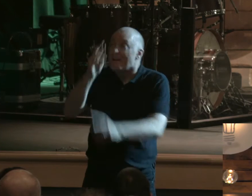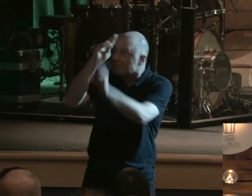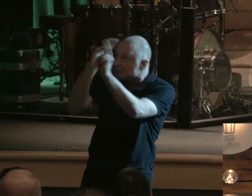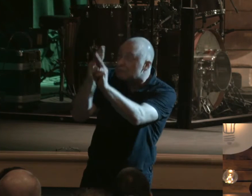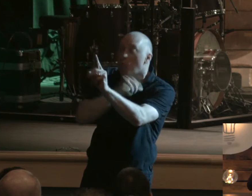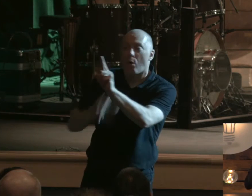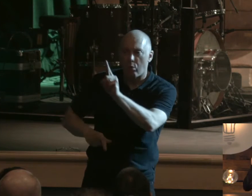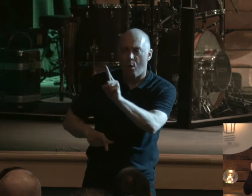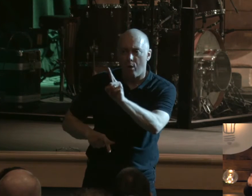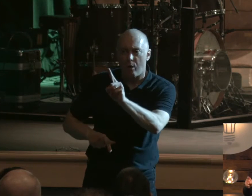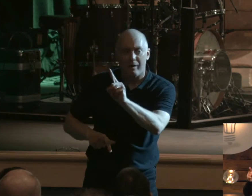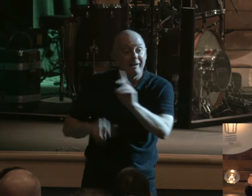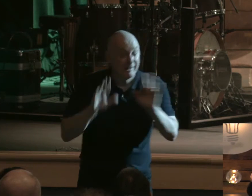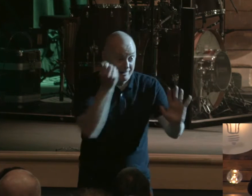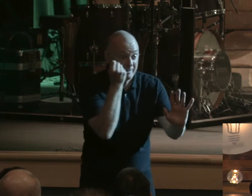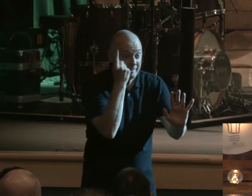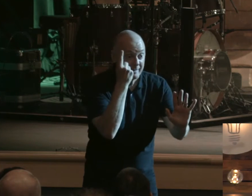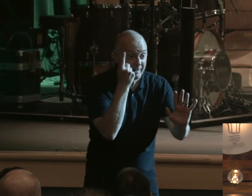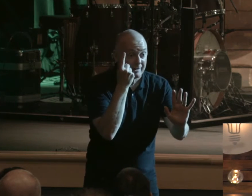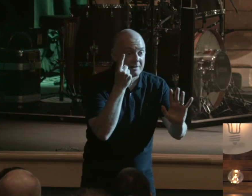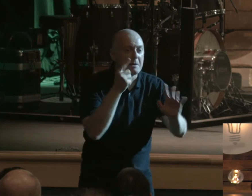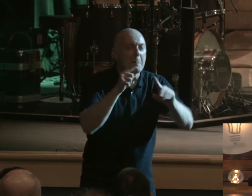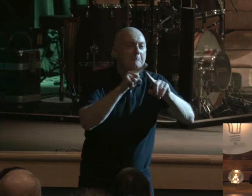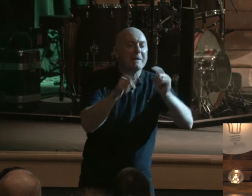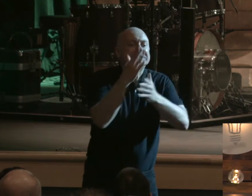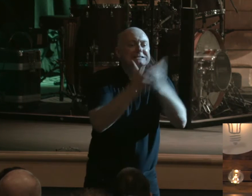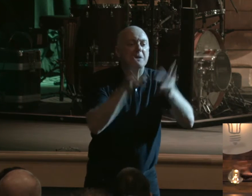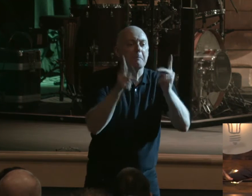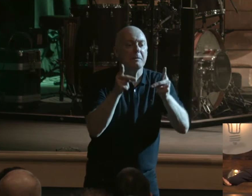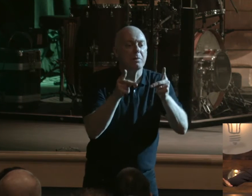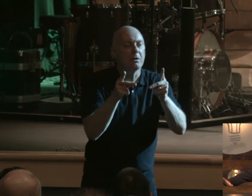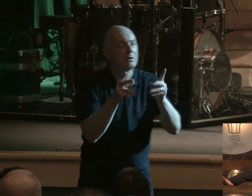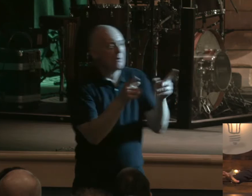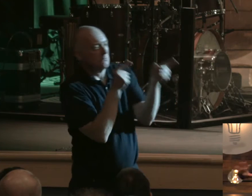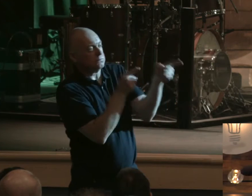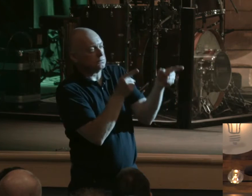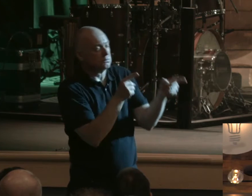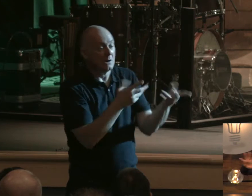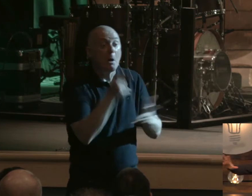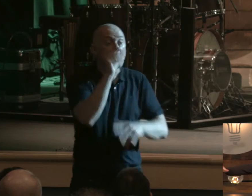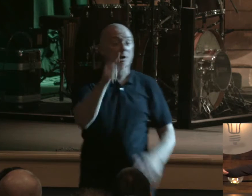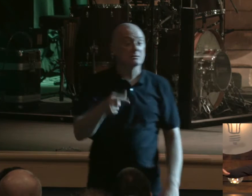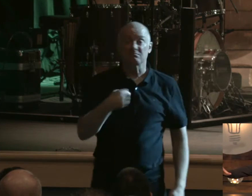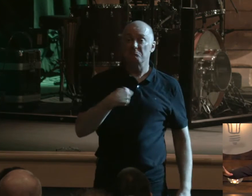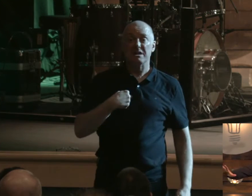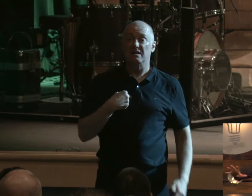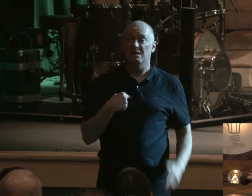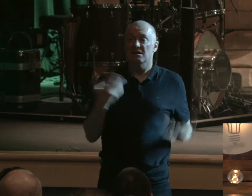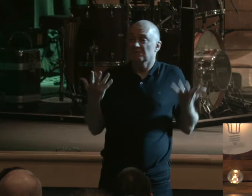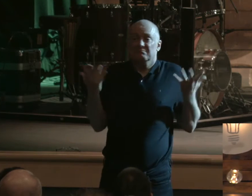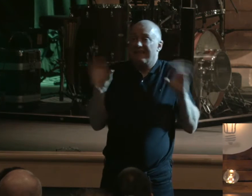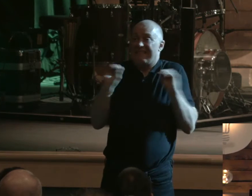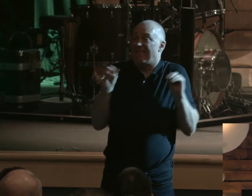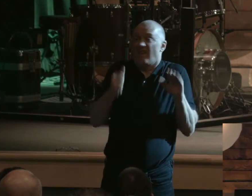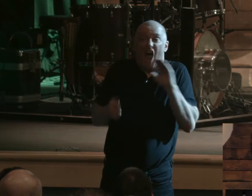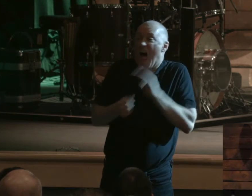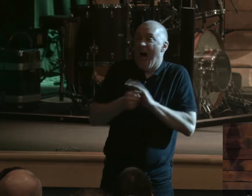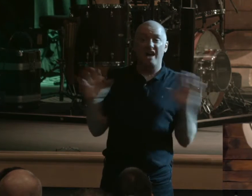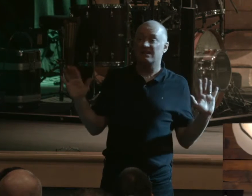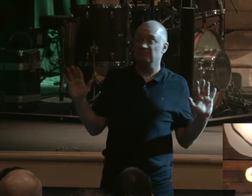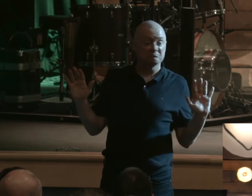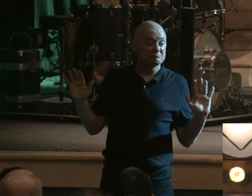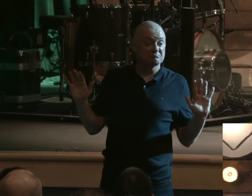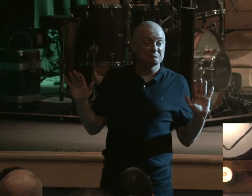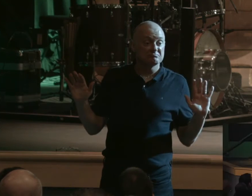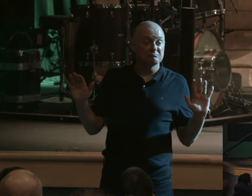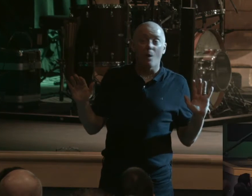of the Lord. It's within the opposition. He says, listen, my conscience is clean. I have nothing to hide. I submit myself to you.